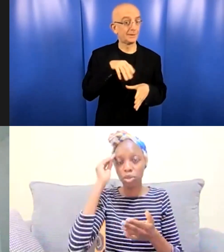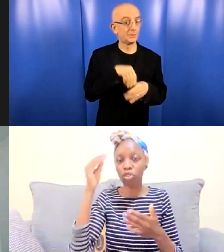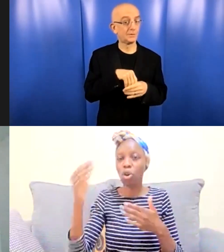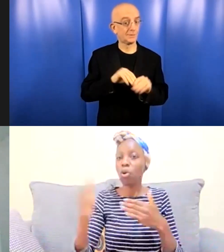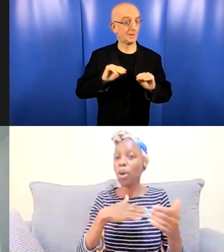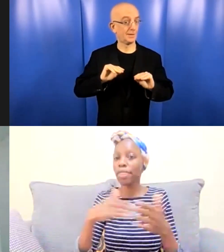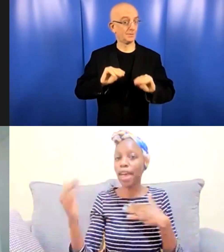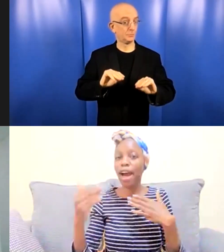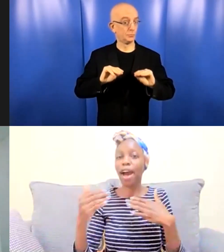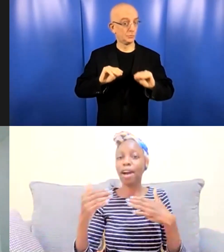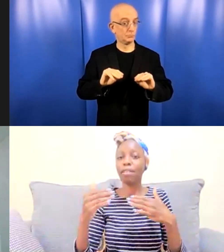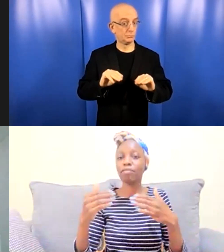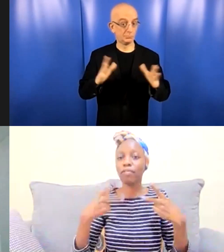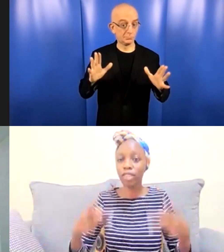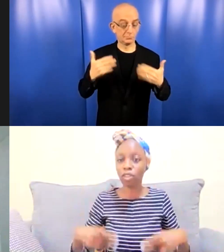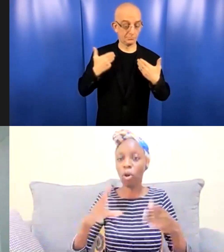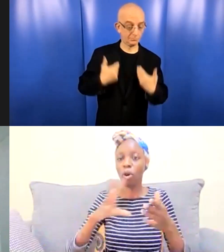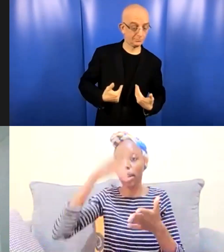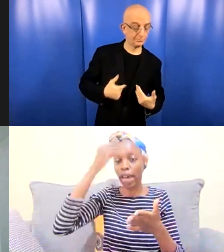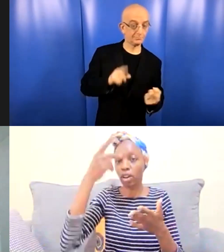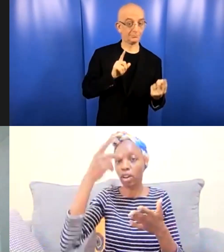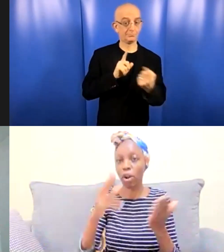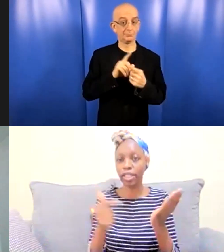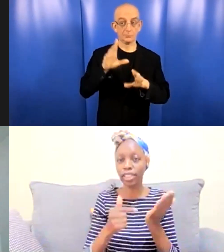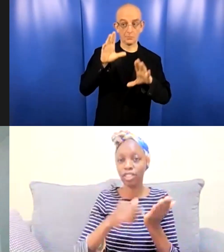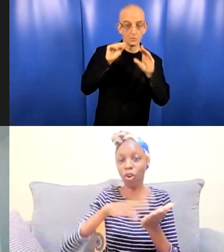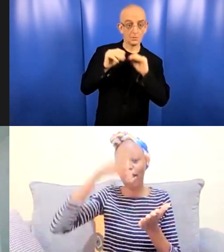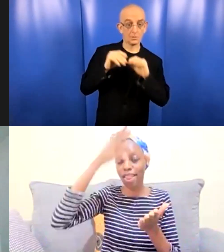or in digital learning. Thank you.